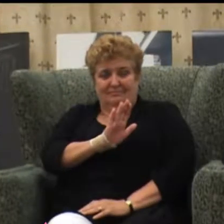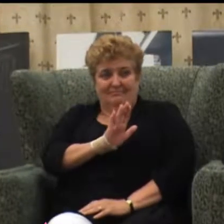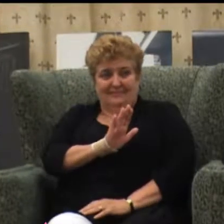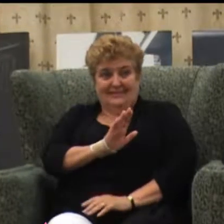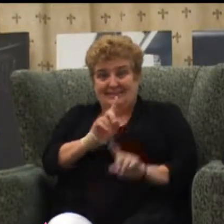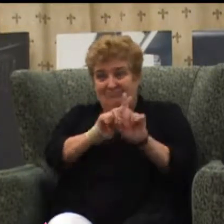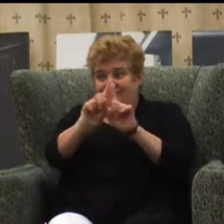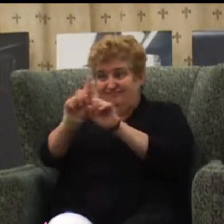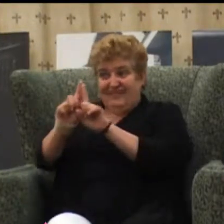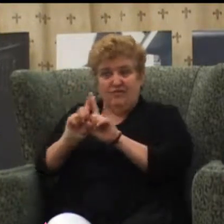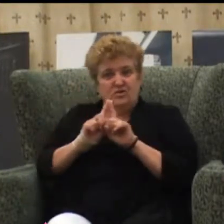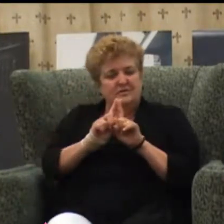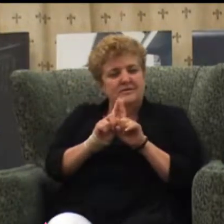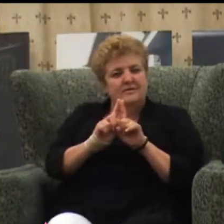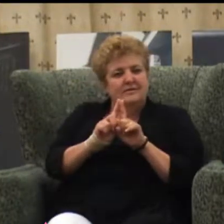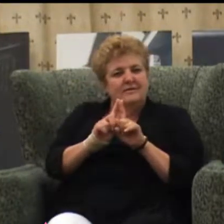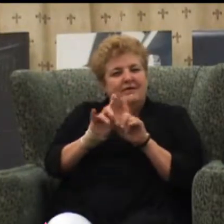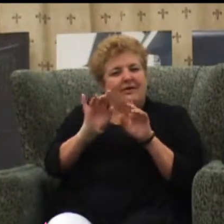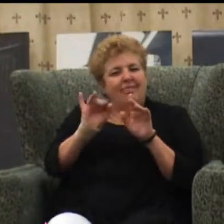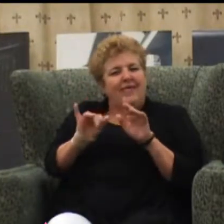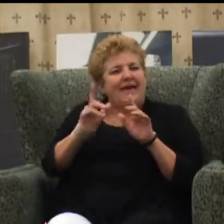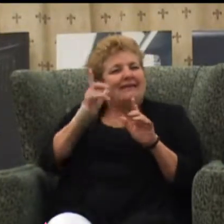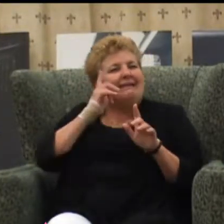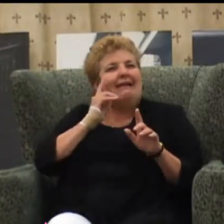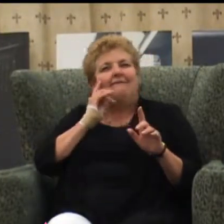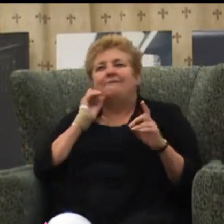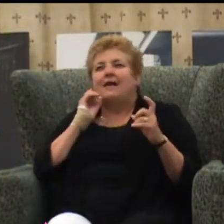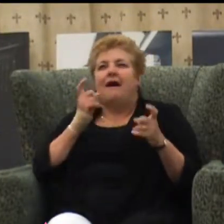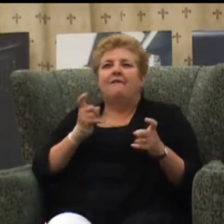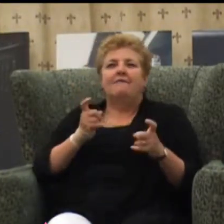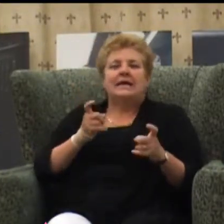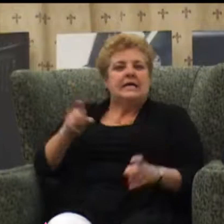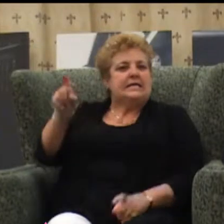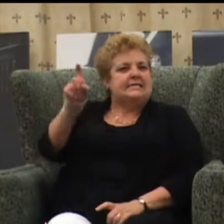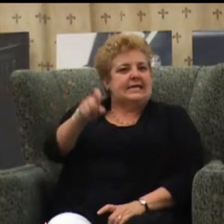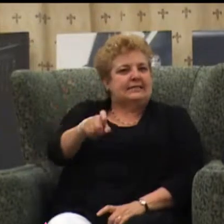That intangible gift of desperation. Now, there's an acronym for you.